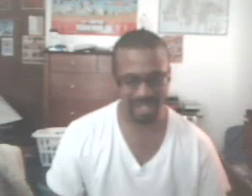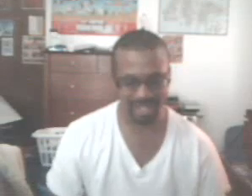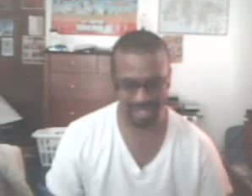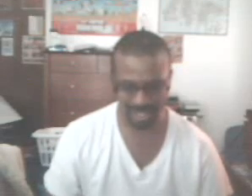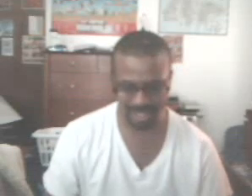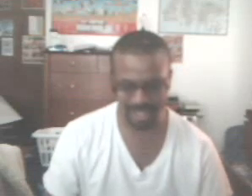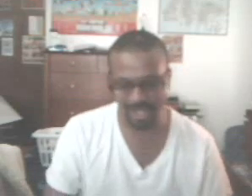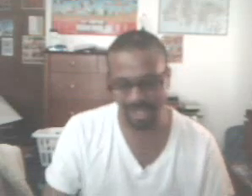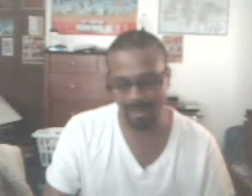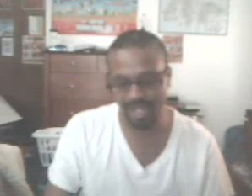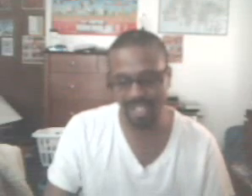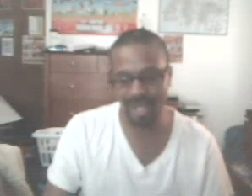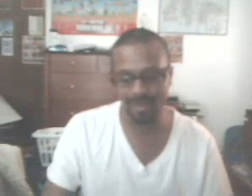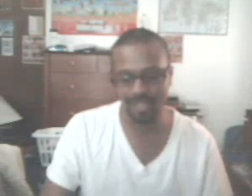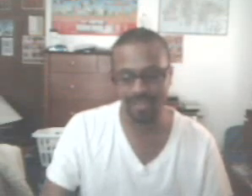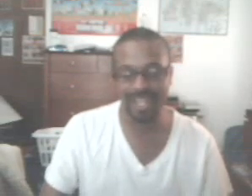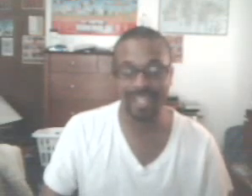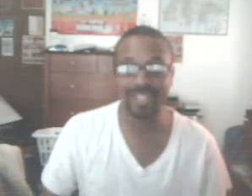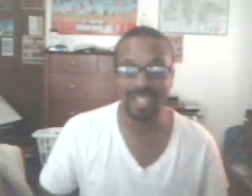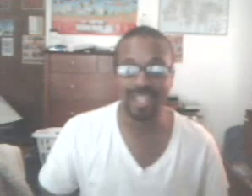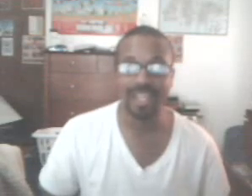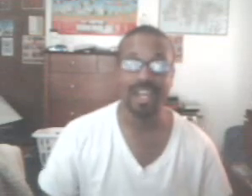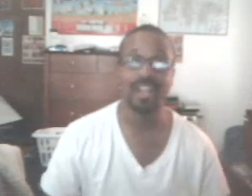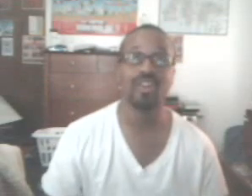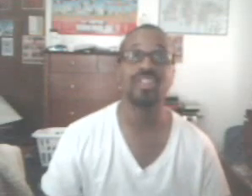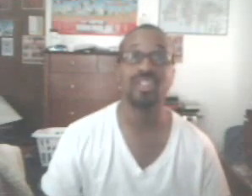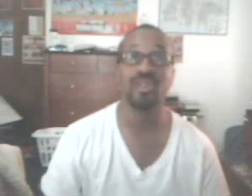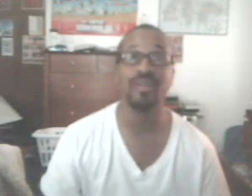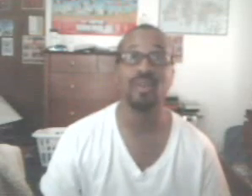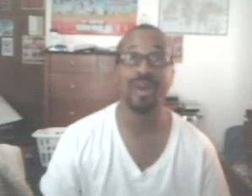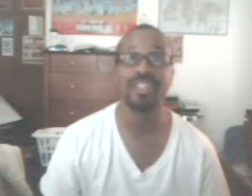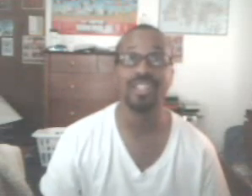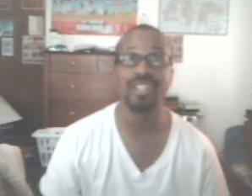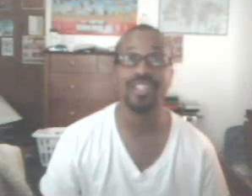All right, that's all your boy Domino 7 got to say. And Arthur Chu, if you're watching this,